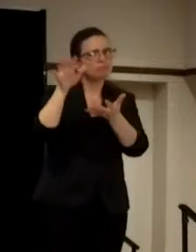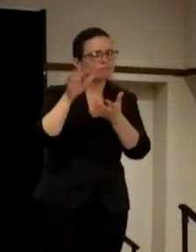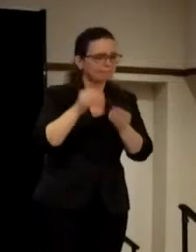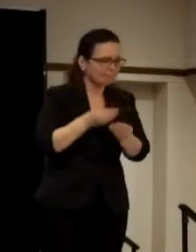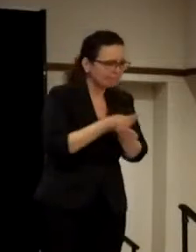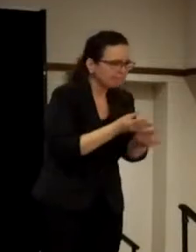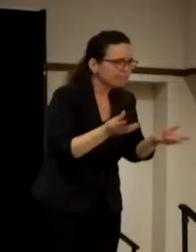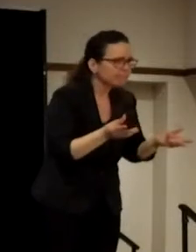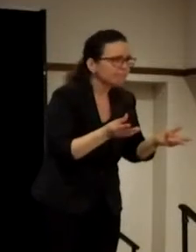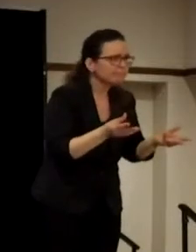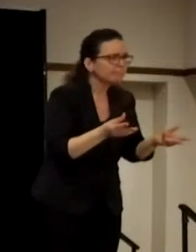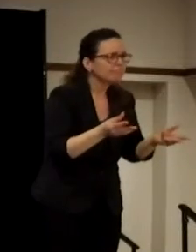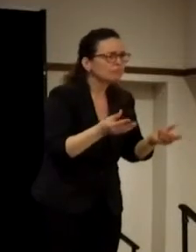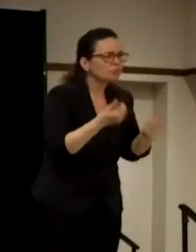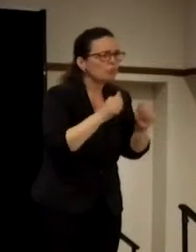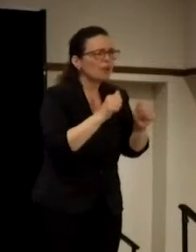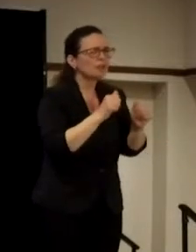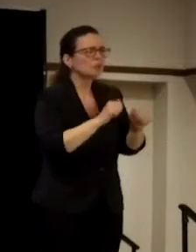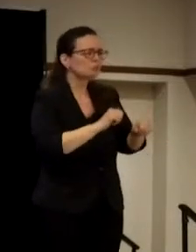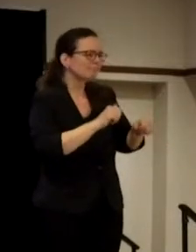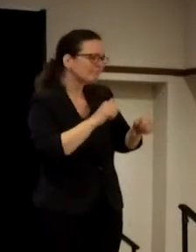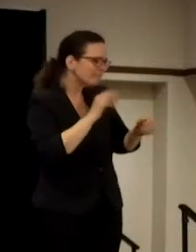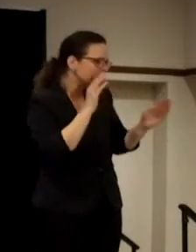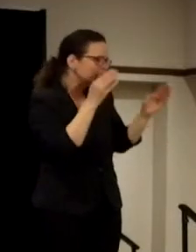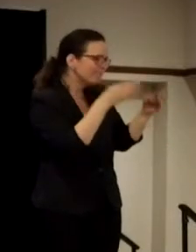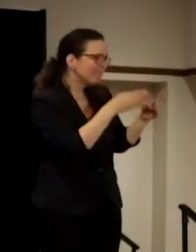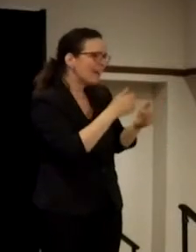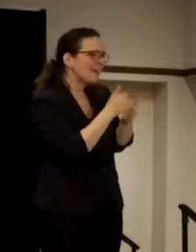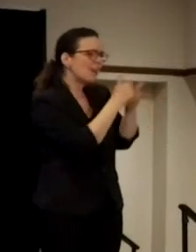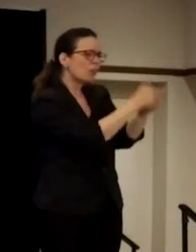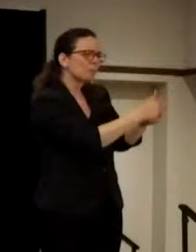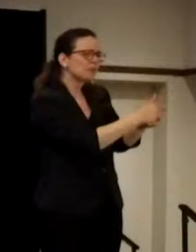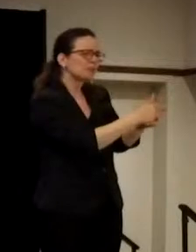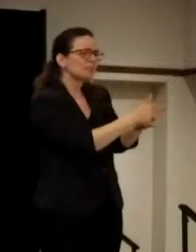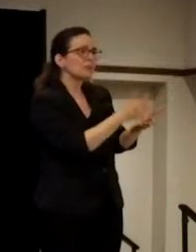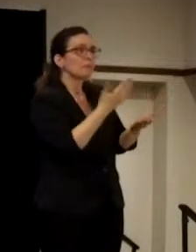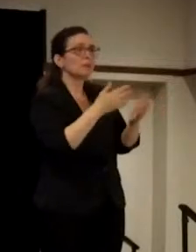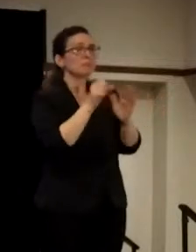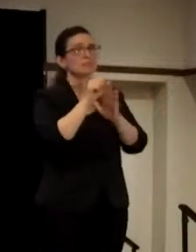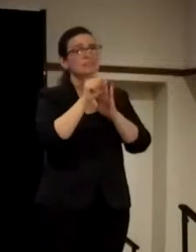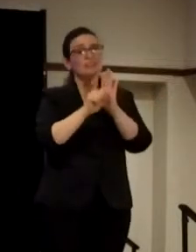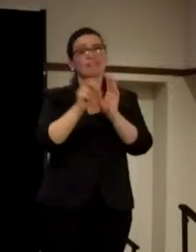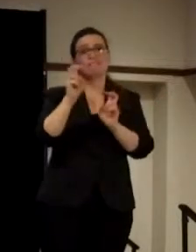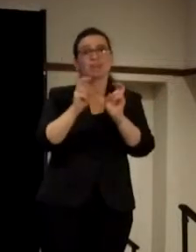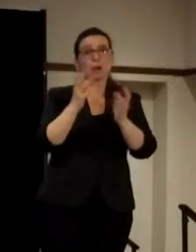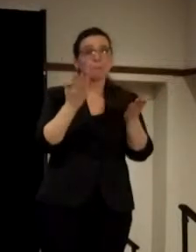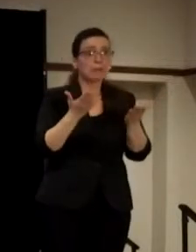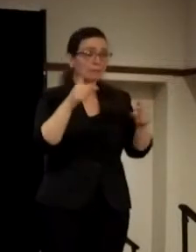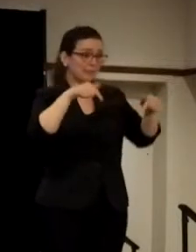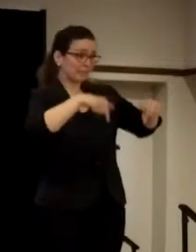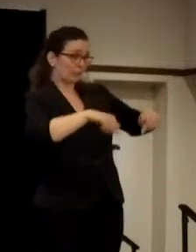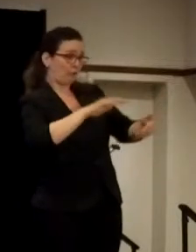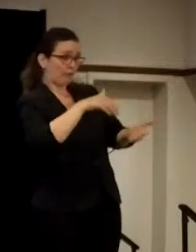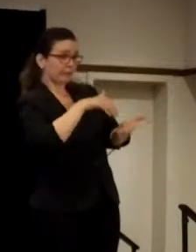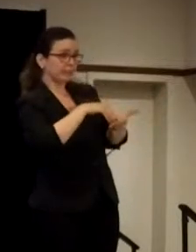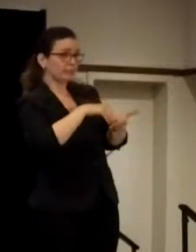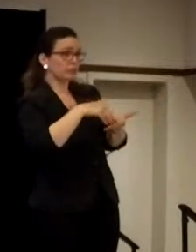these demographics to go to the drugstore, to go to the fair, go to our appointments here as well. But once we get through this